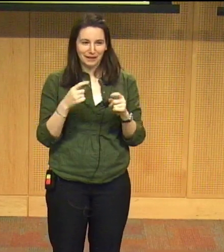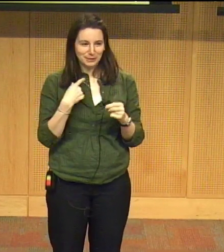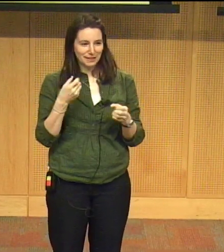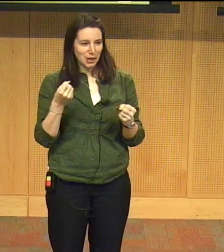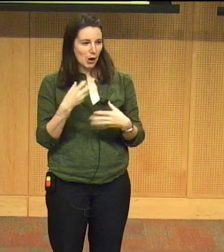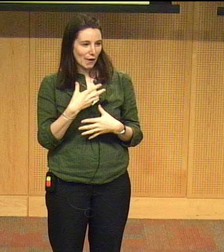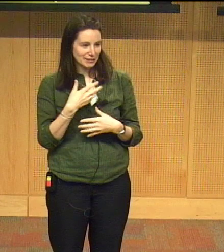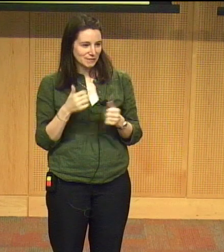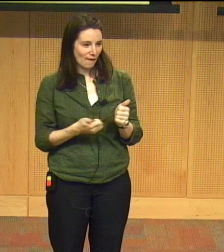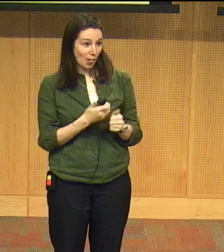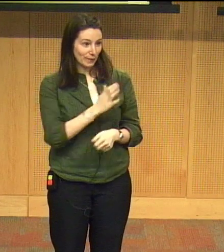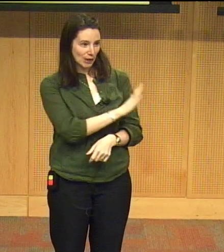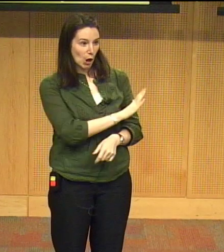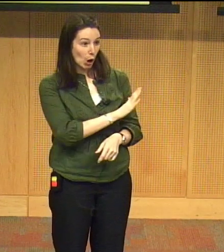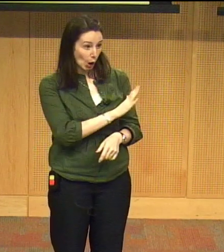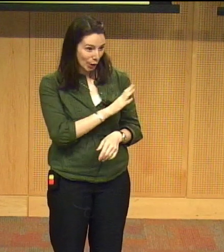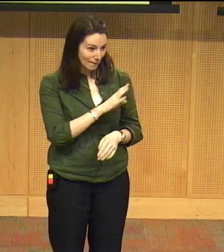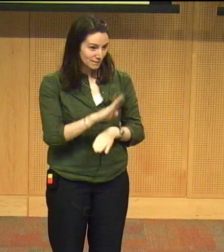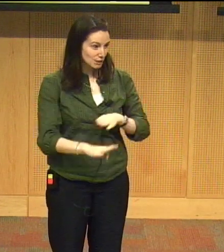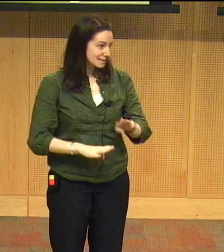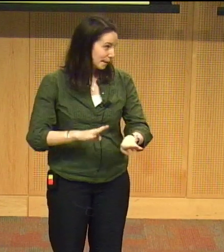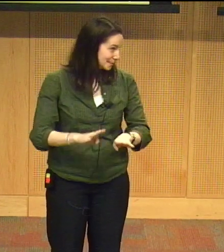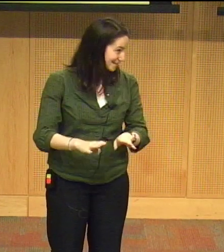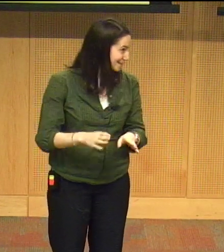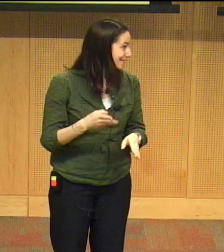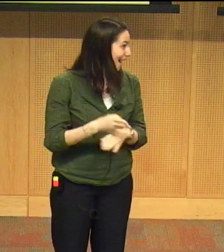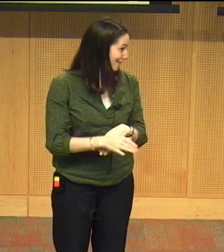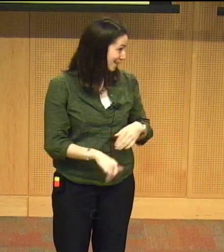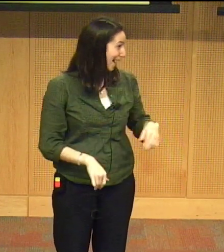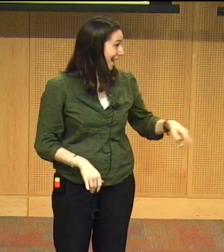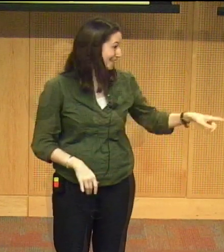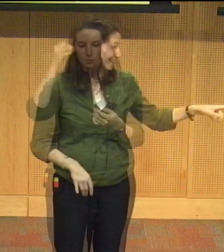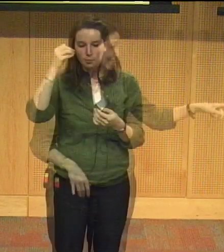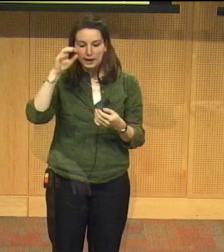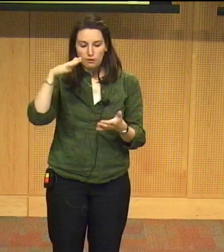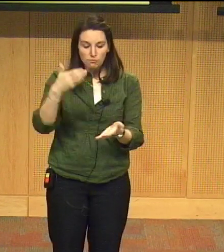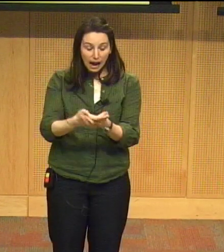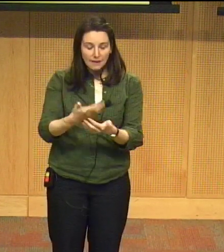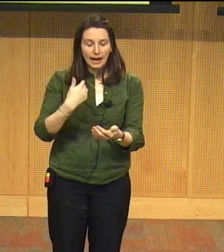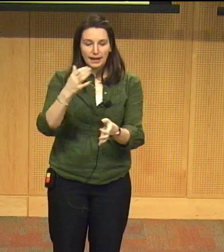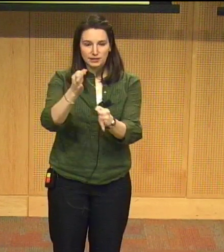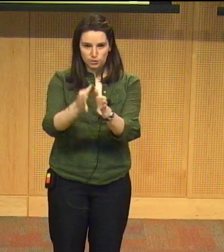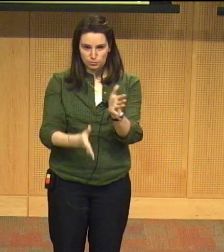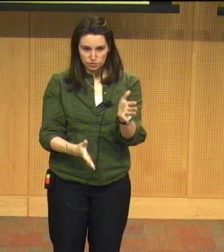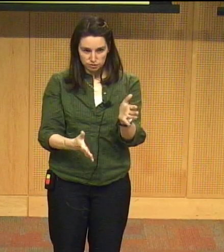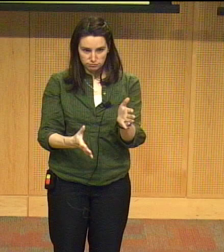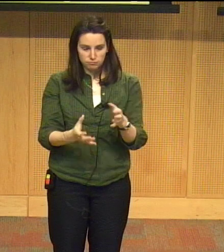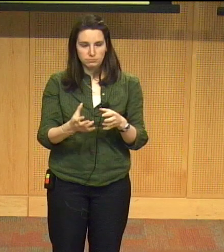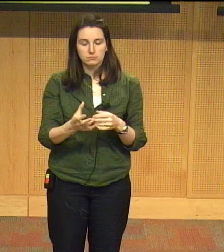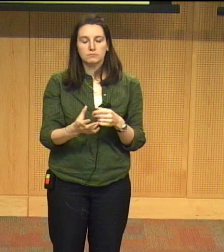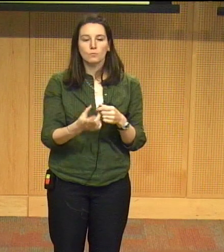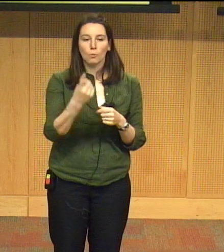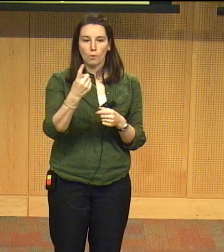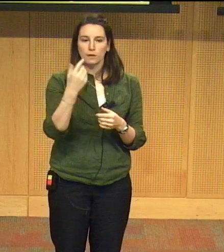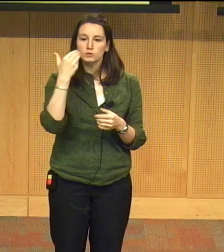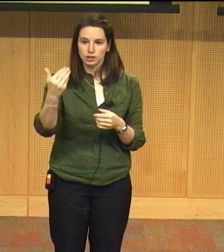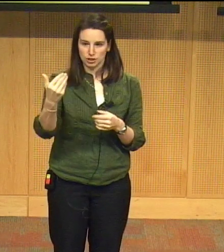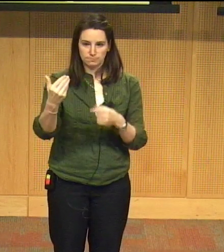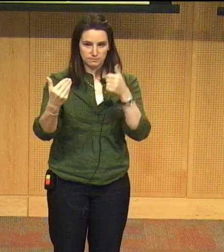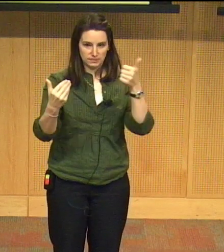little nervous following her footsteps after that. When I arrived, I had interpreters. One was good, the other